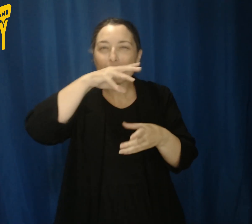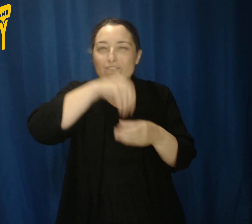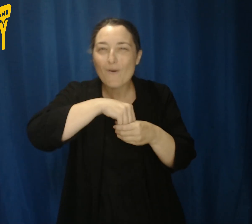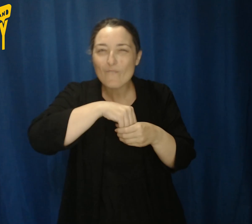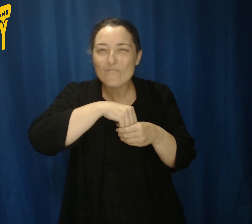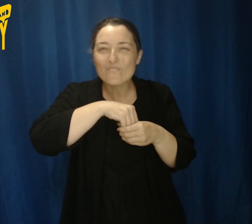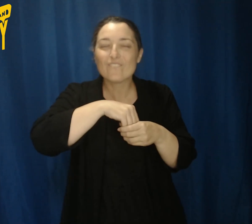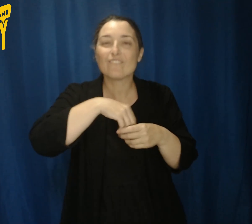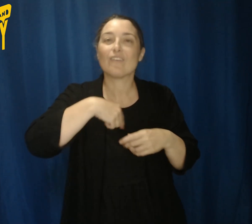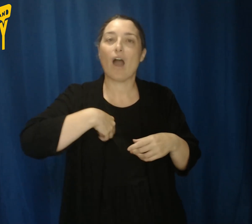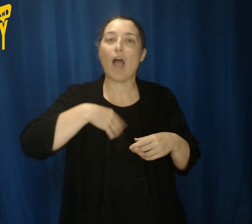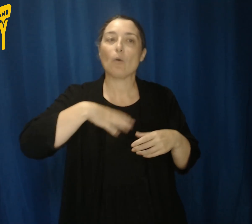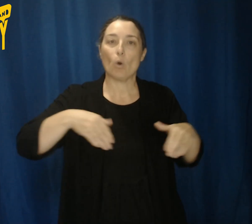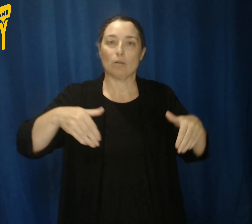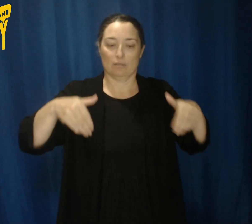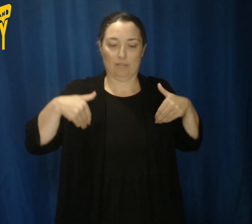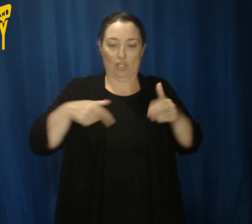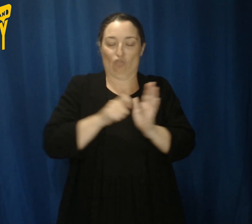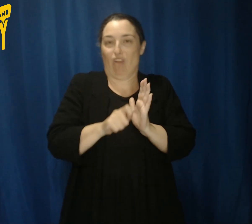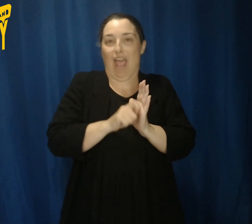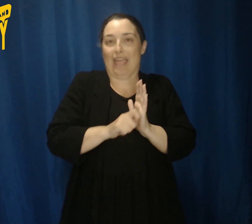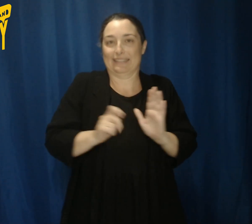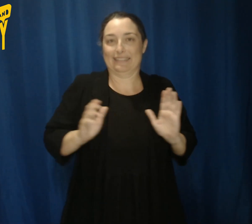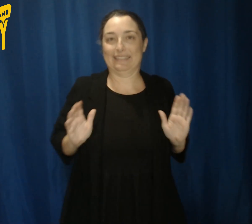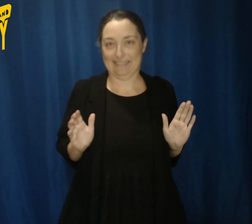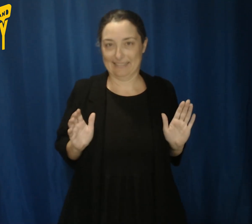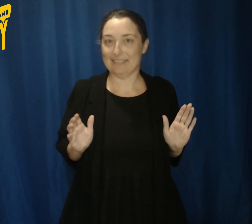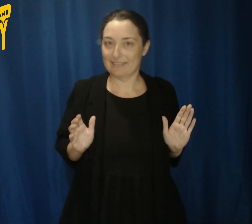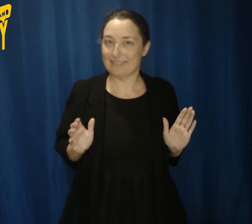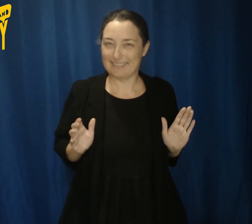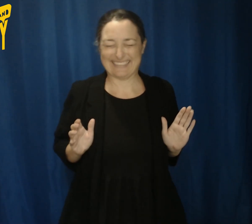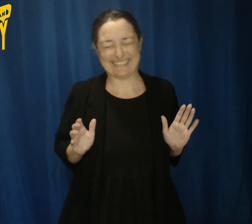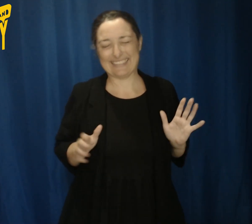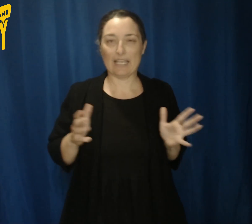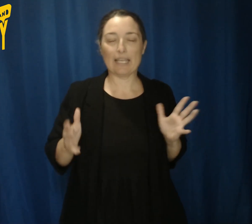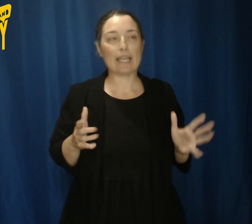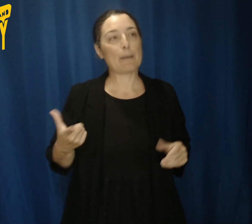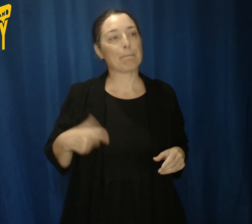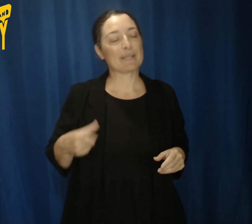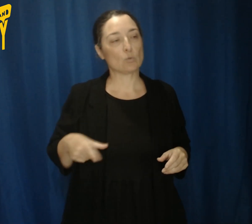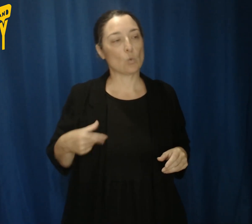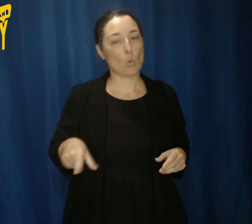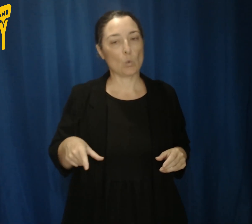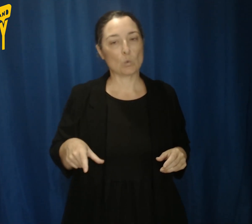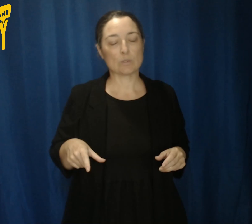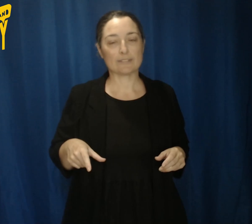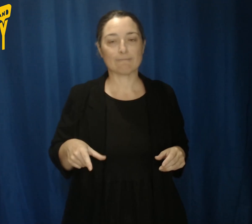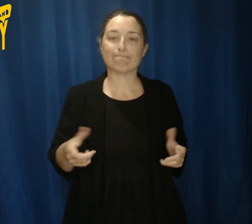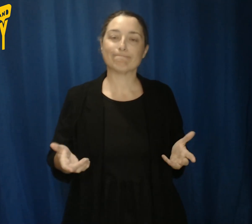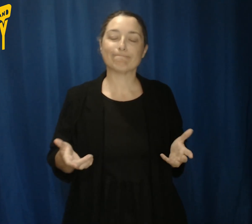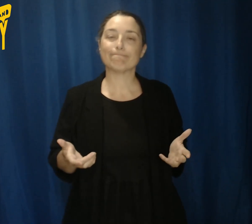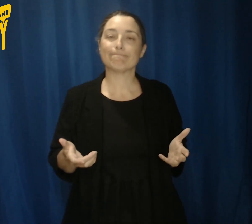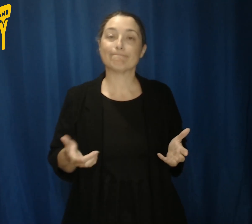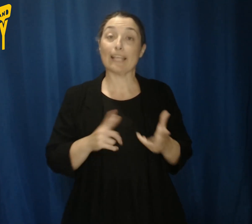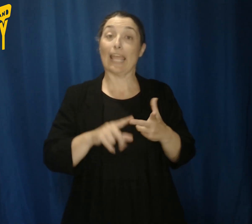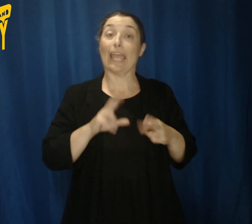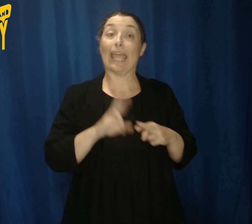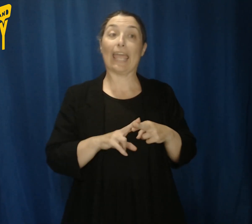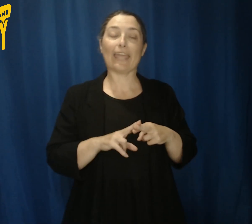want to just be the writer. Do you know what I mean? Like, It's like this complicated, because it's different if you say doing a quipping show like I used to